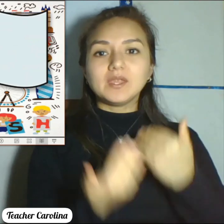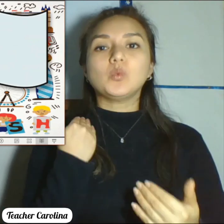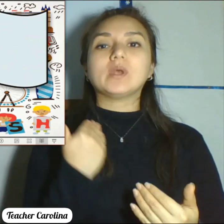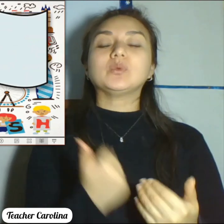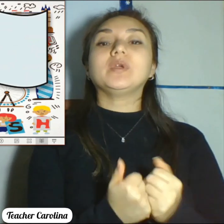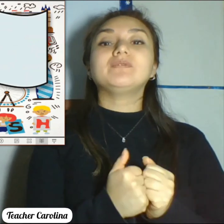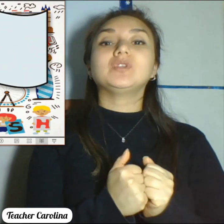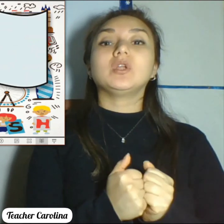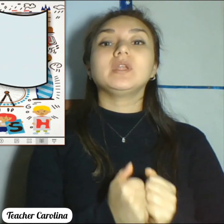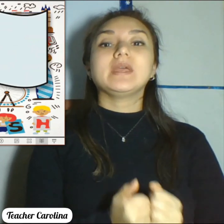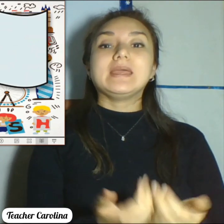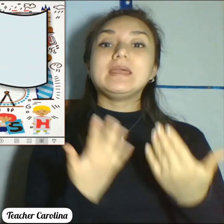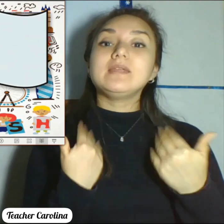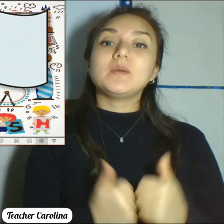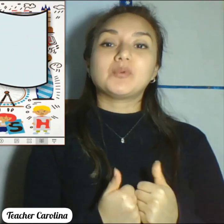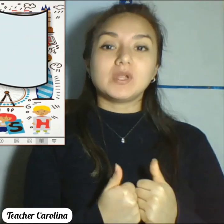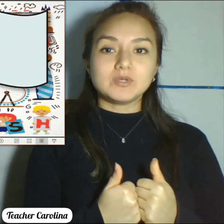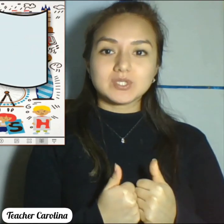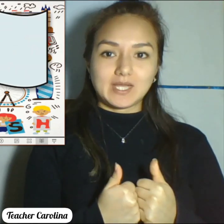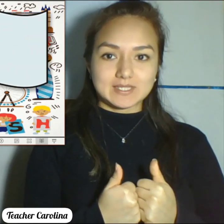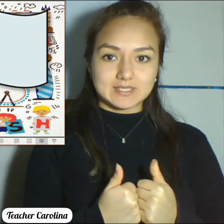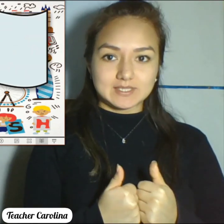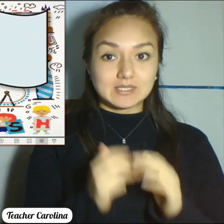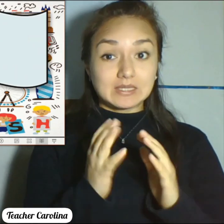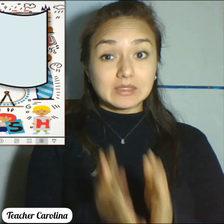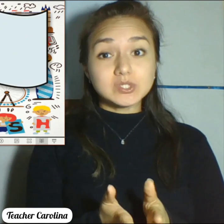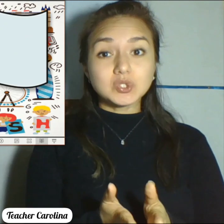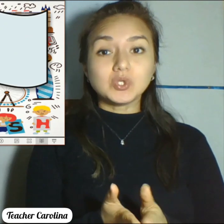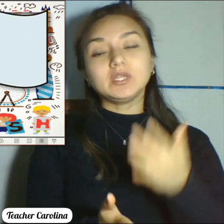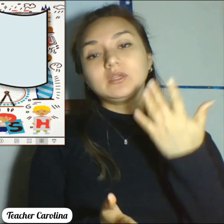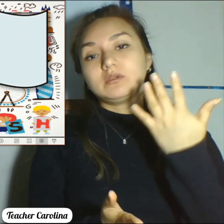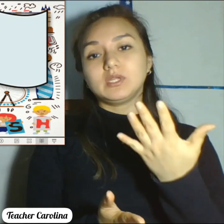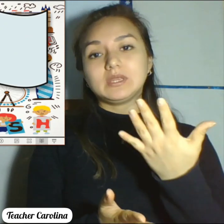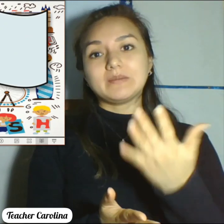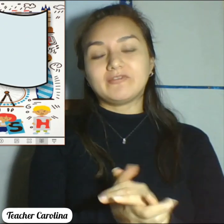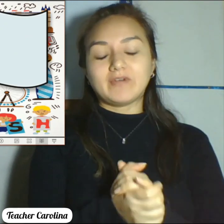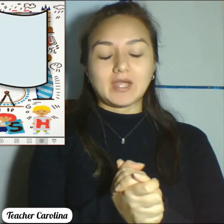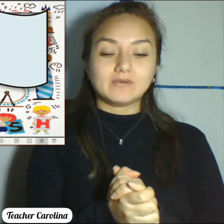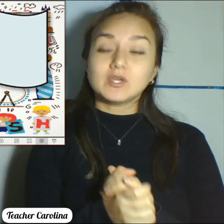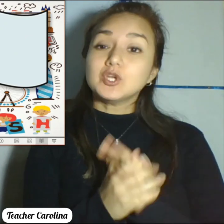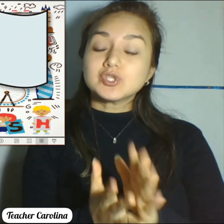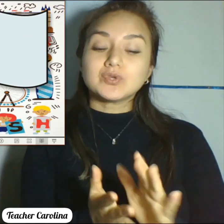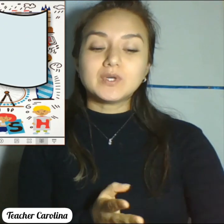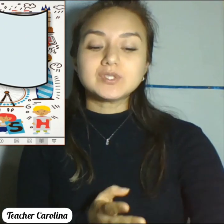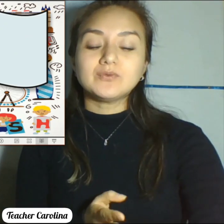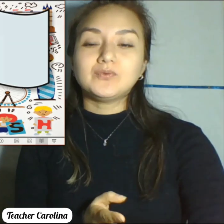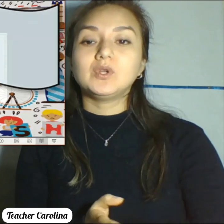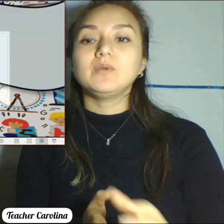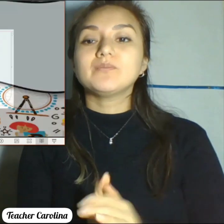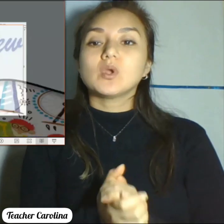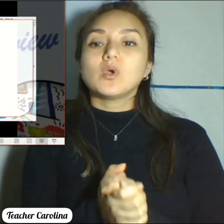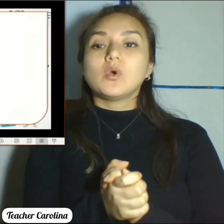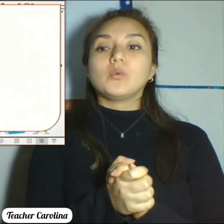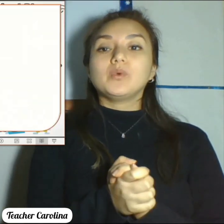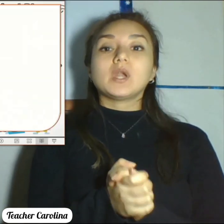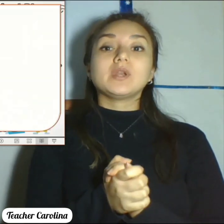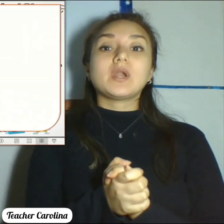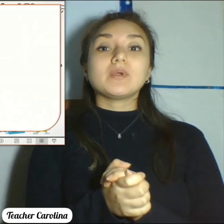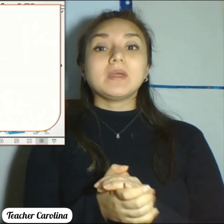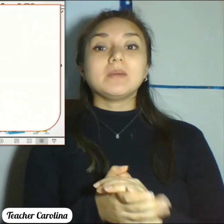what we've done in the previous classes. In this unit number 5. So first of all, we are gonna remember